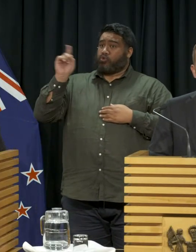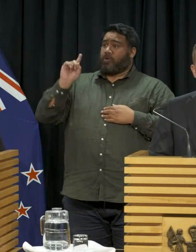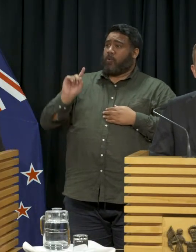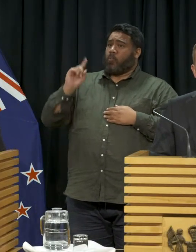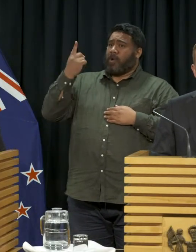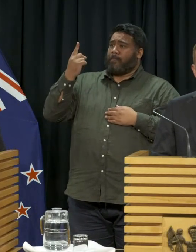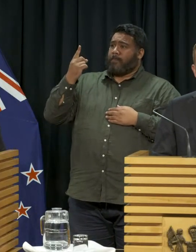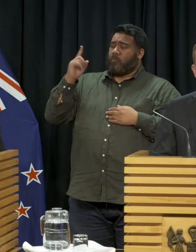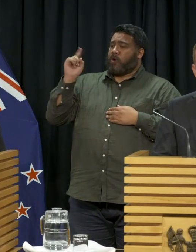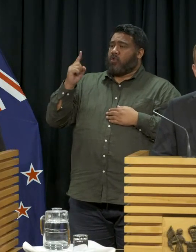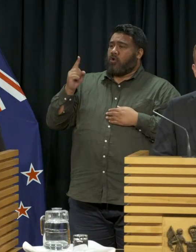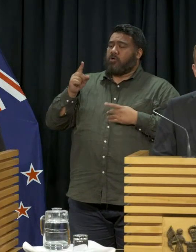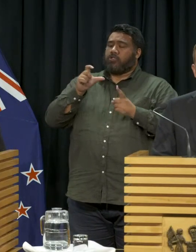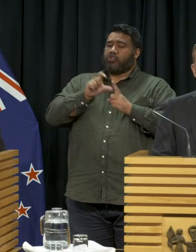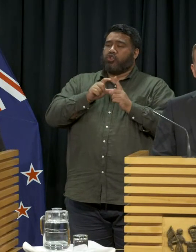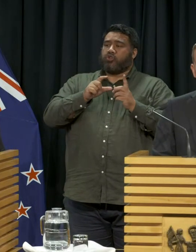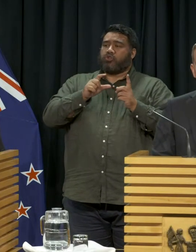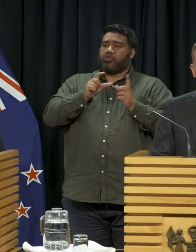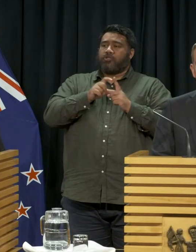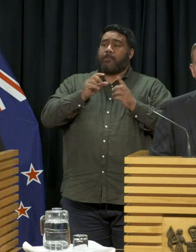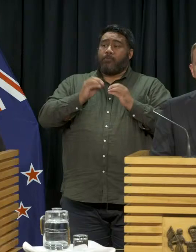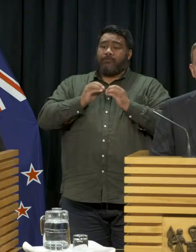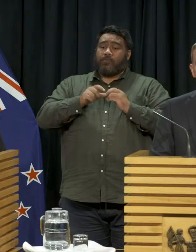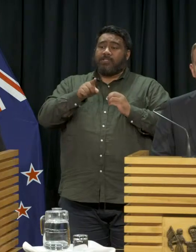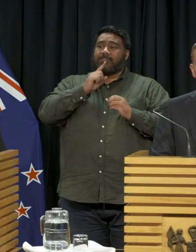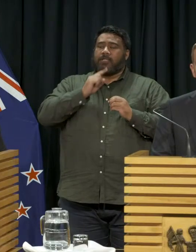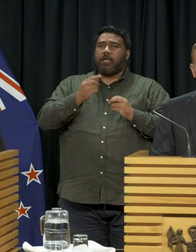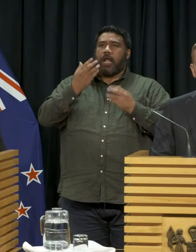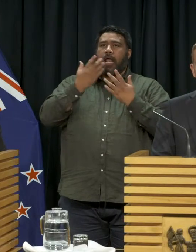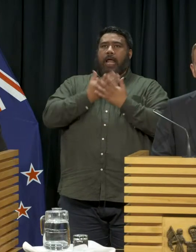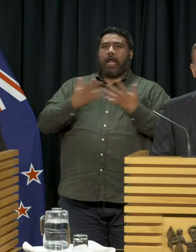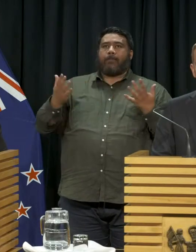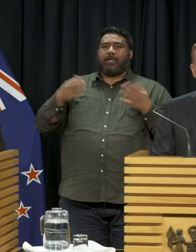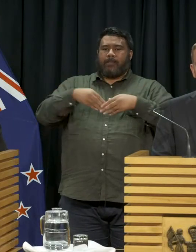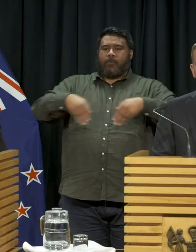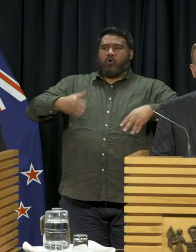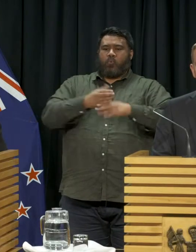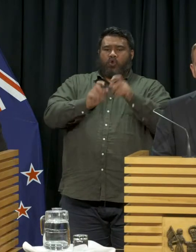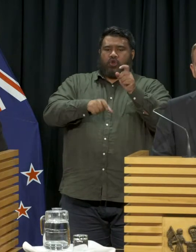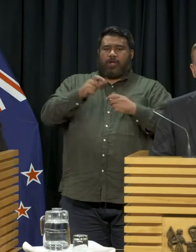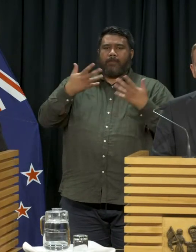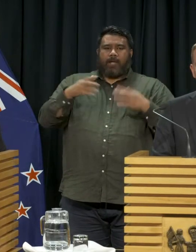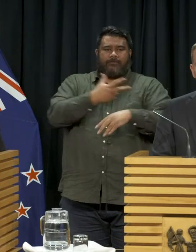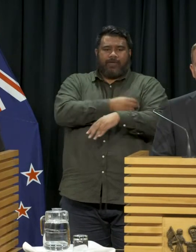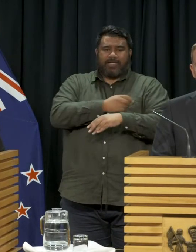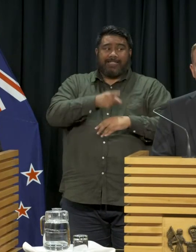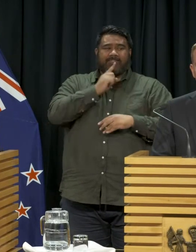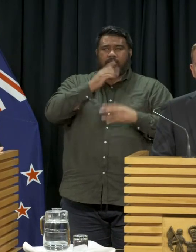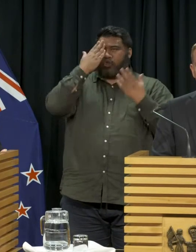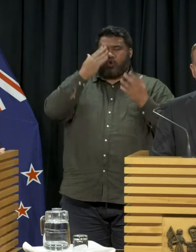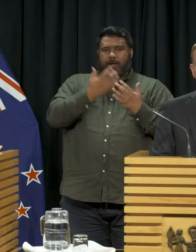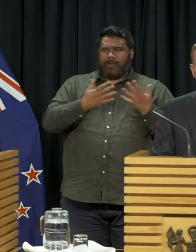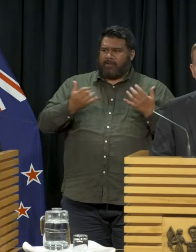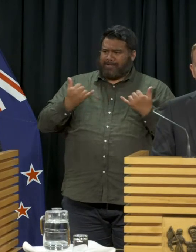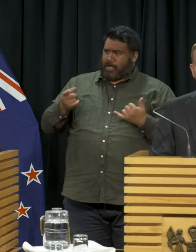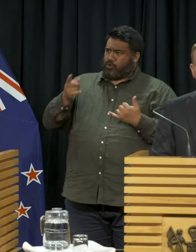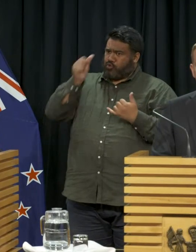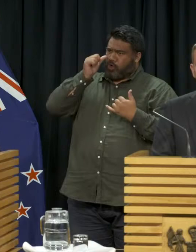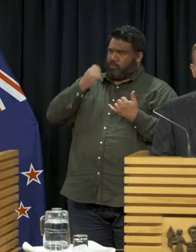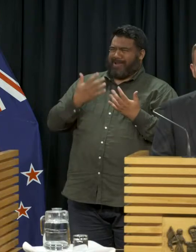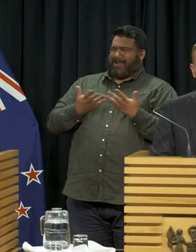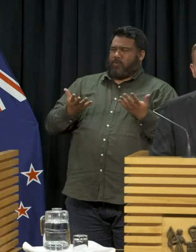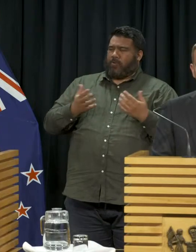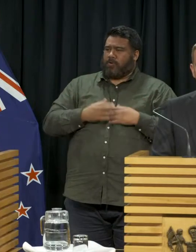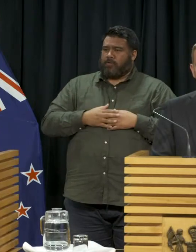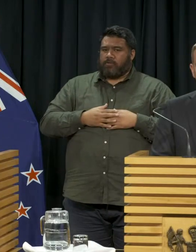didn't know as yet how many border workers hadn't been vaccinated. How is it now that you're able to provide that? It's MB that are ultimately